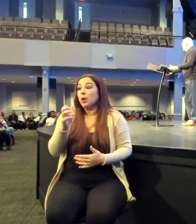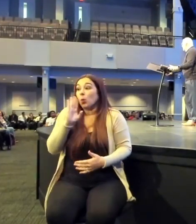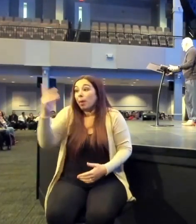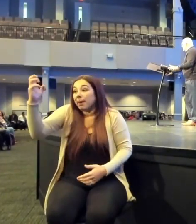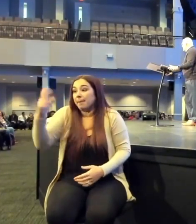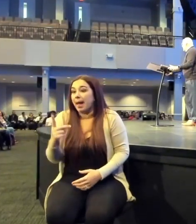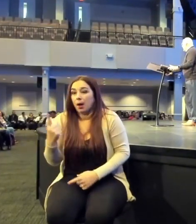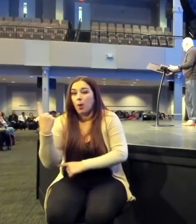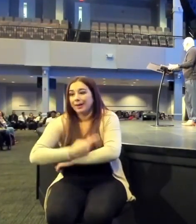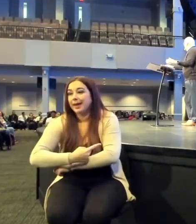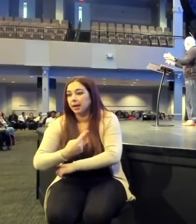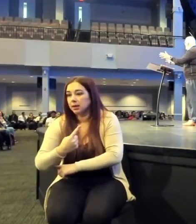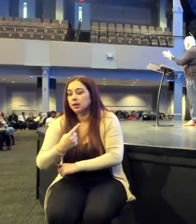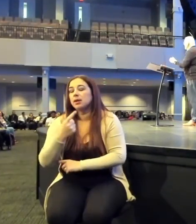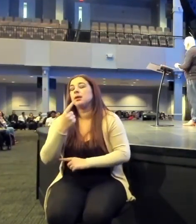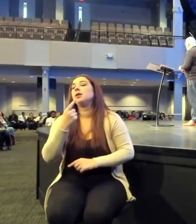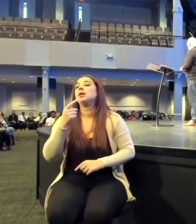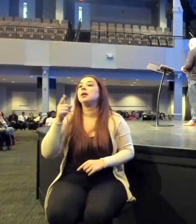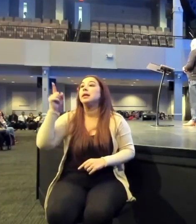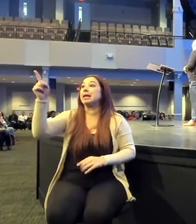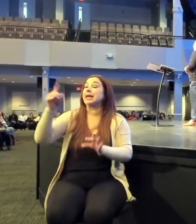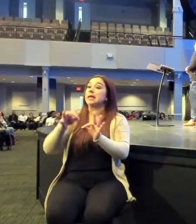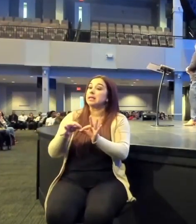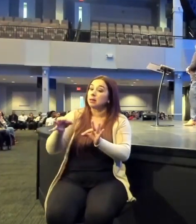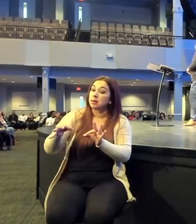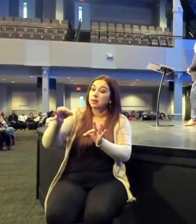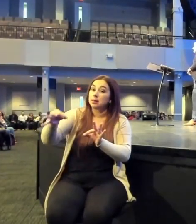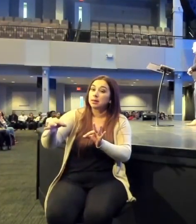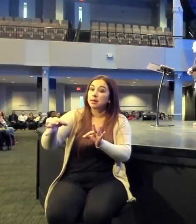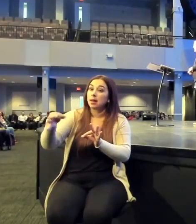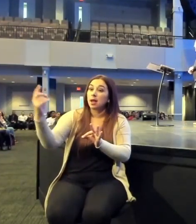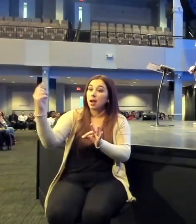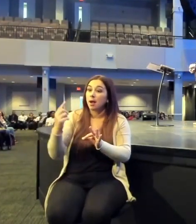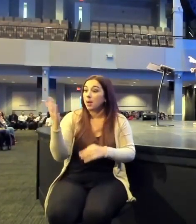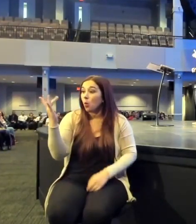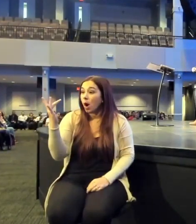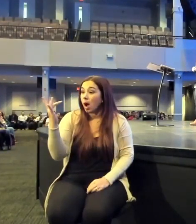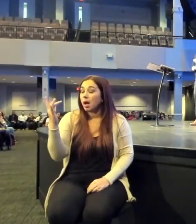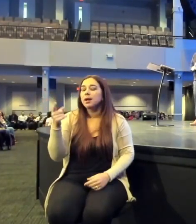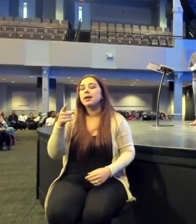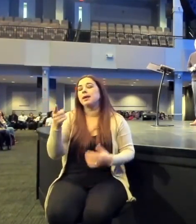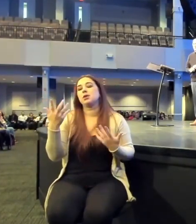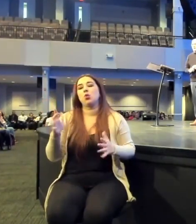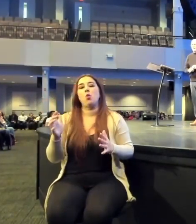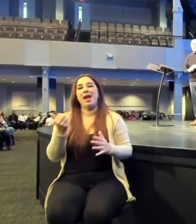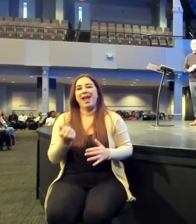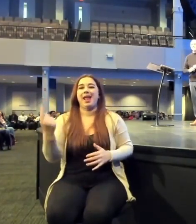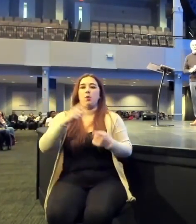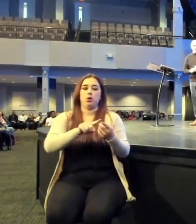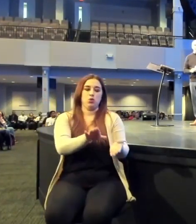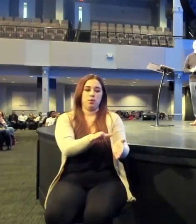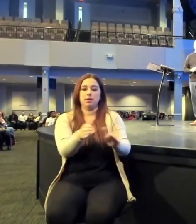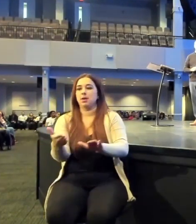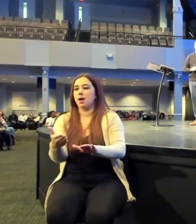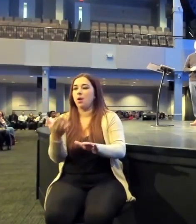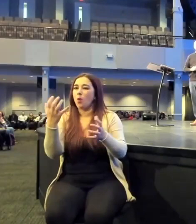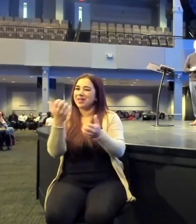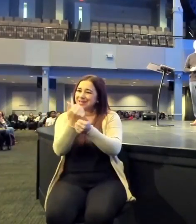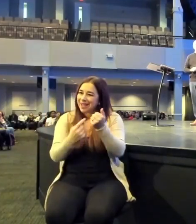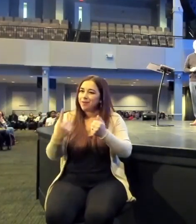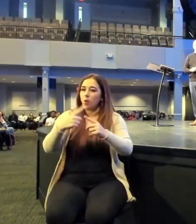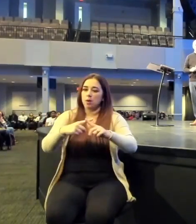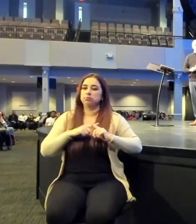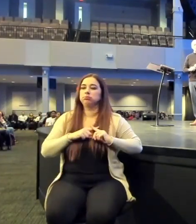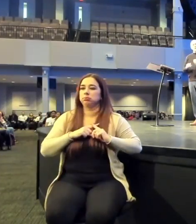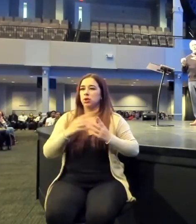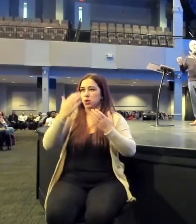back. And his delay in coming back is for one primary reason. He doesn't want any to perish, but he wants all to come to the knowledge of the